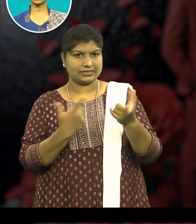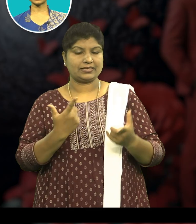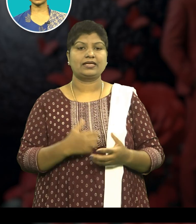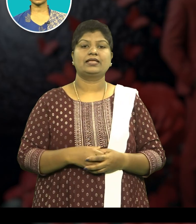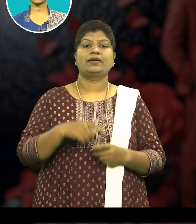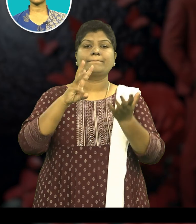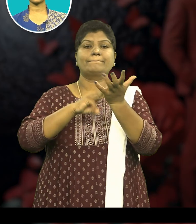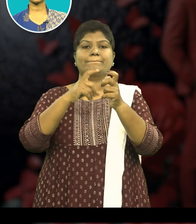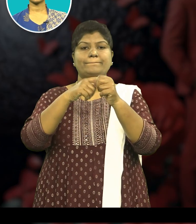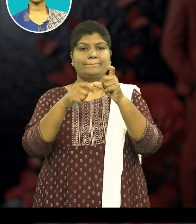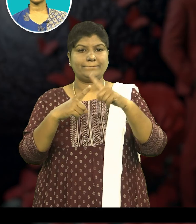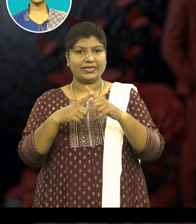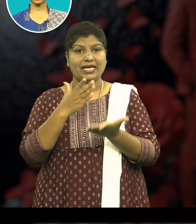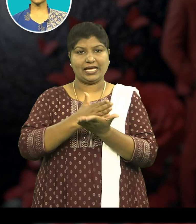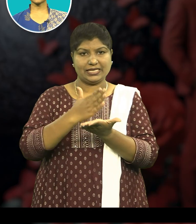meat,